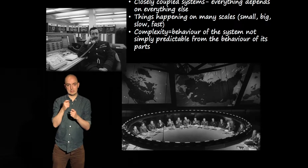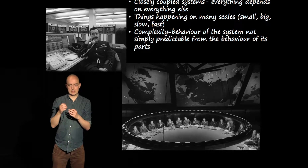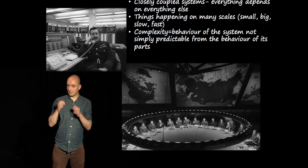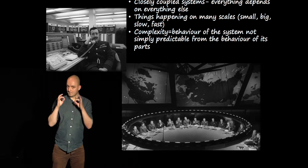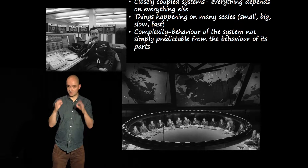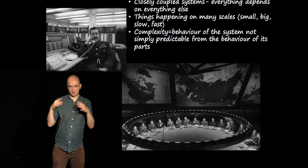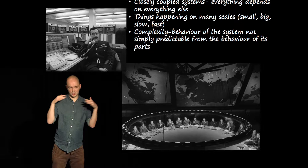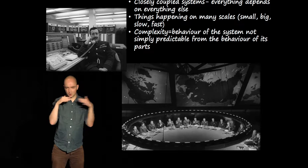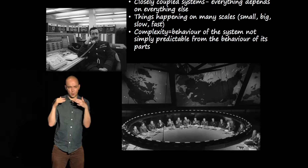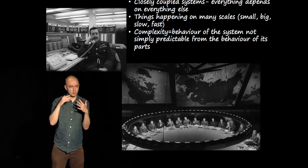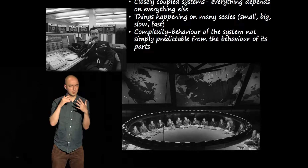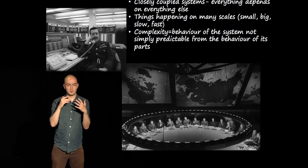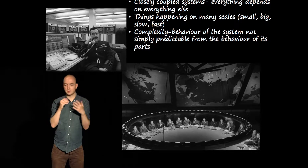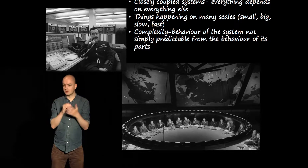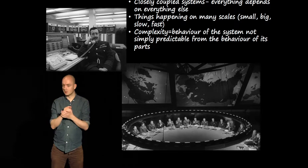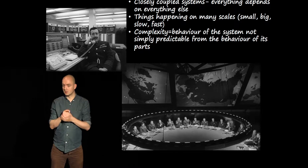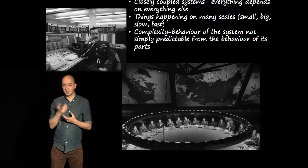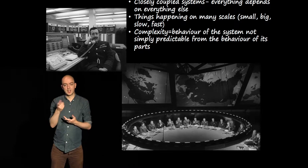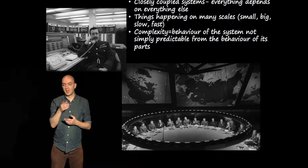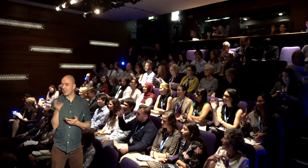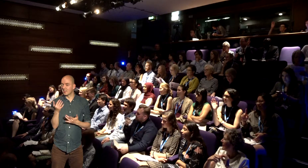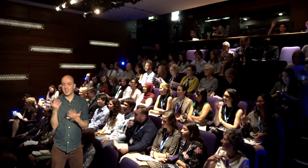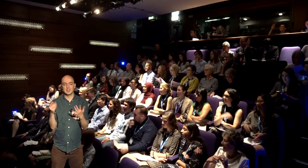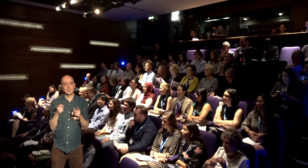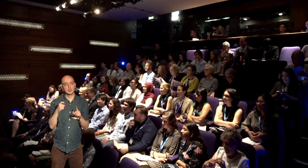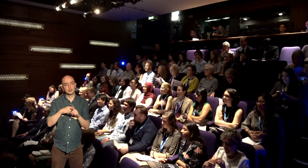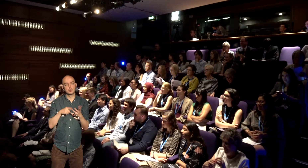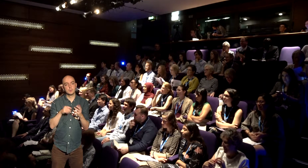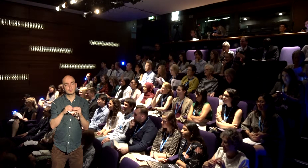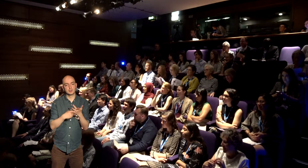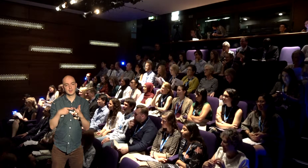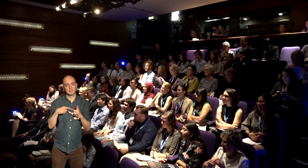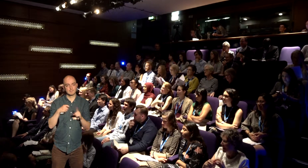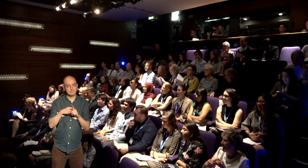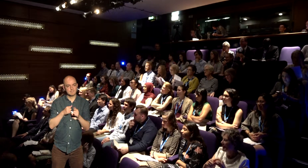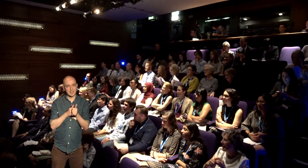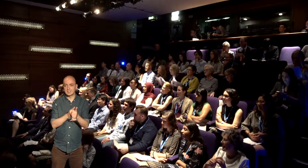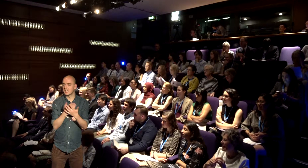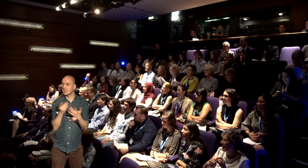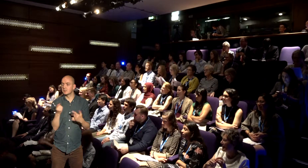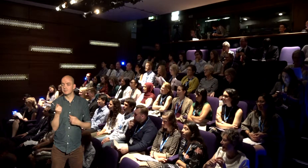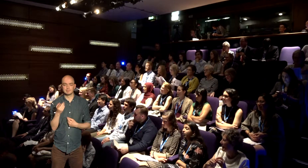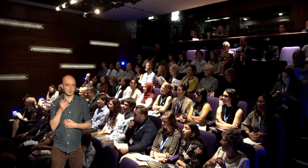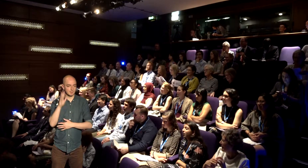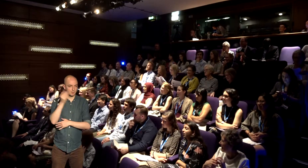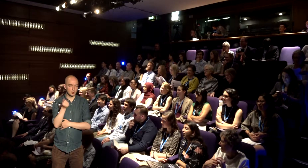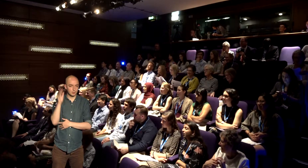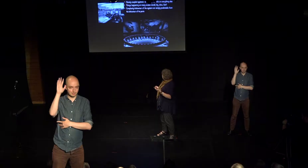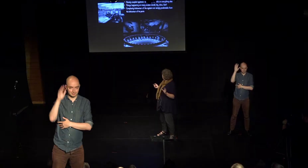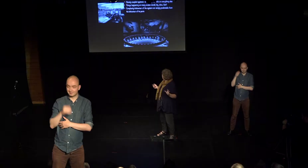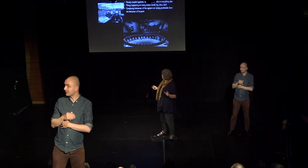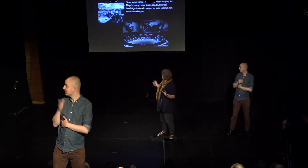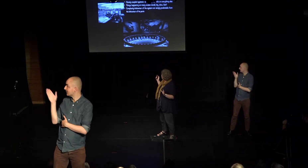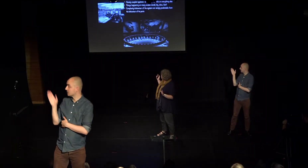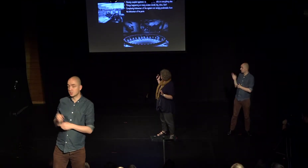start, we got any Kubrick fans here? Yeah. Doctor Strange. For those who haven't seen this film, no spoilers, okay? But these are a few